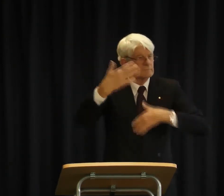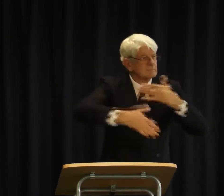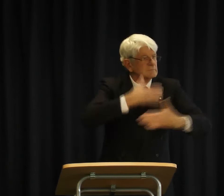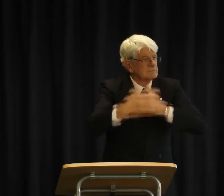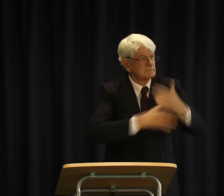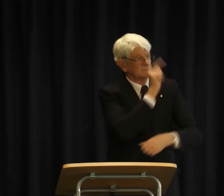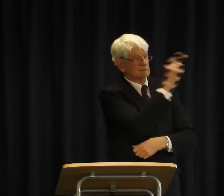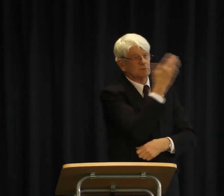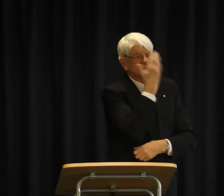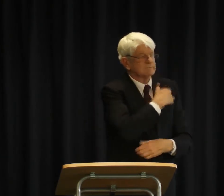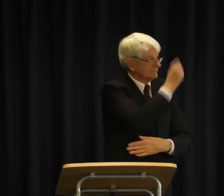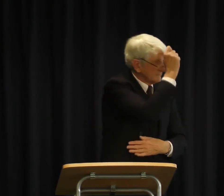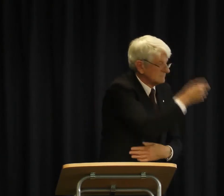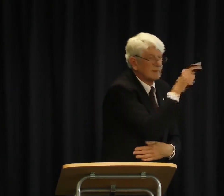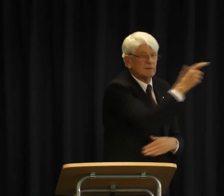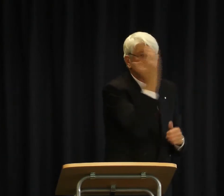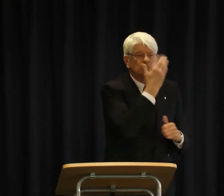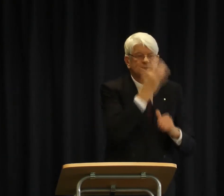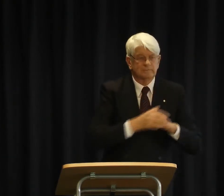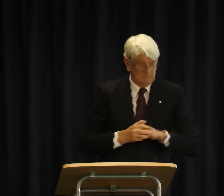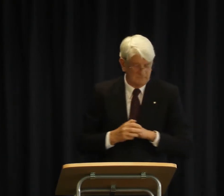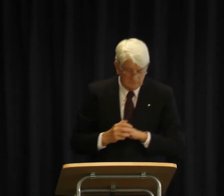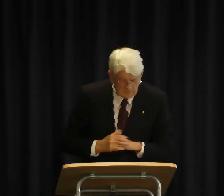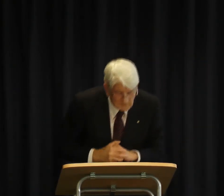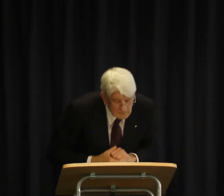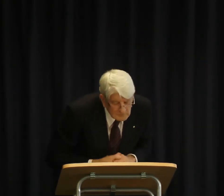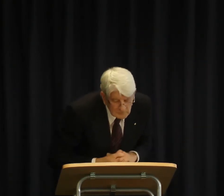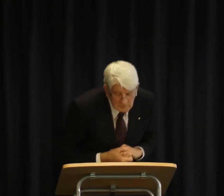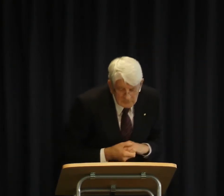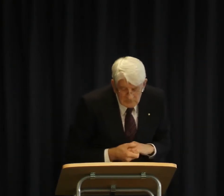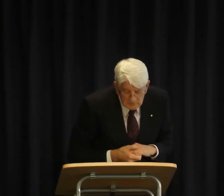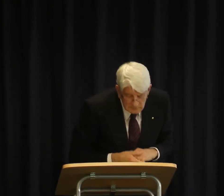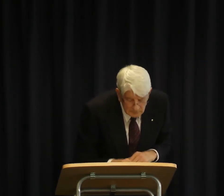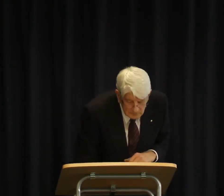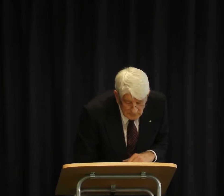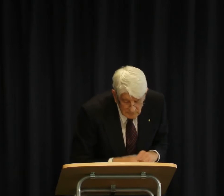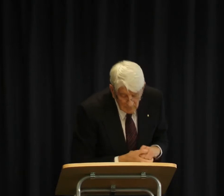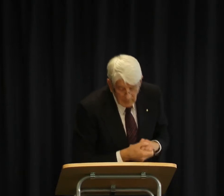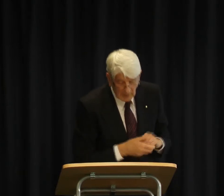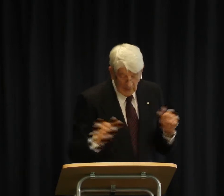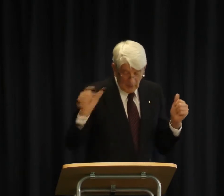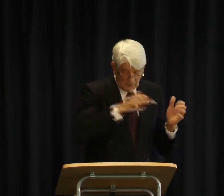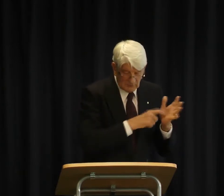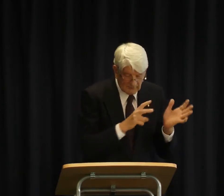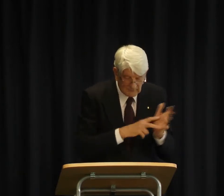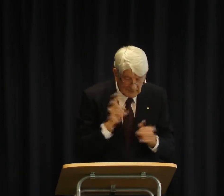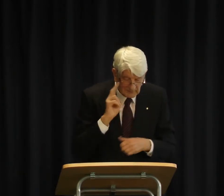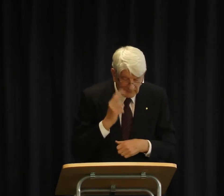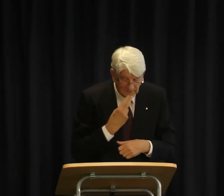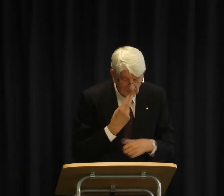he received at Brighton Grammar School. So we thank them, but particularly John, for bringing all that he learnt with him